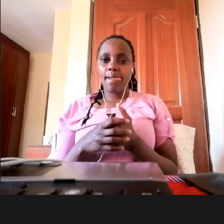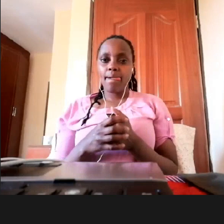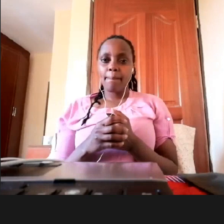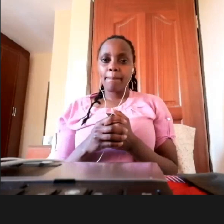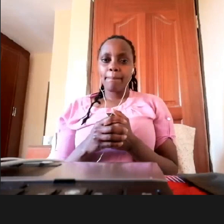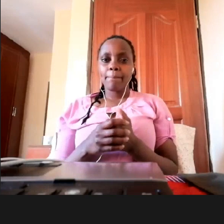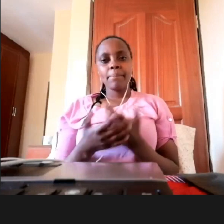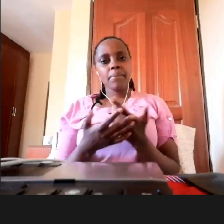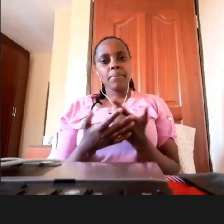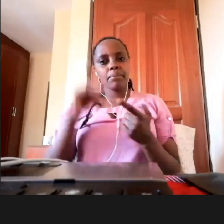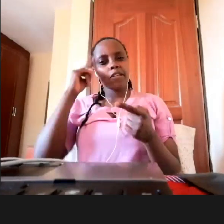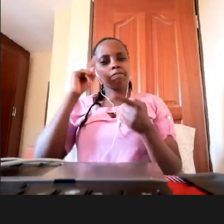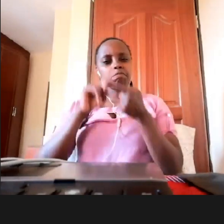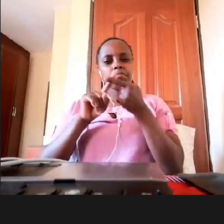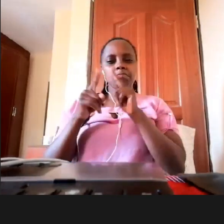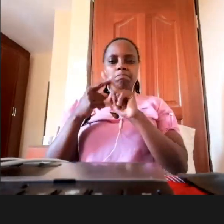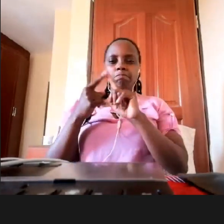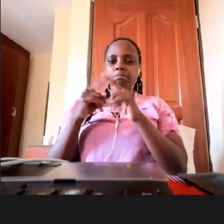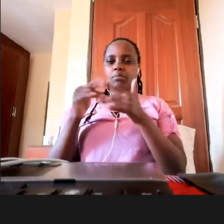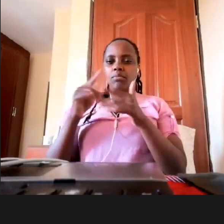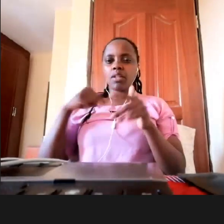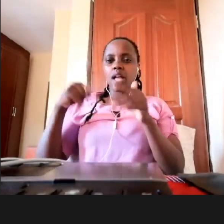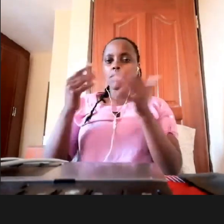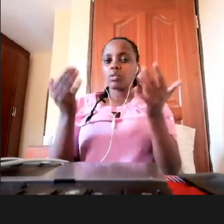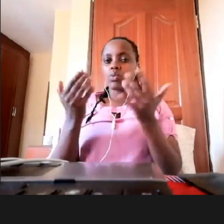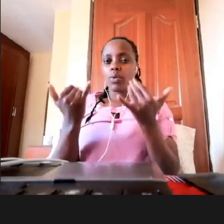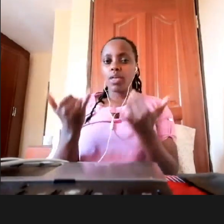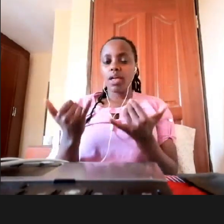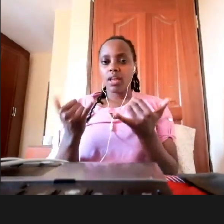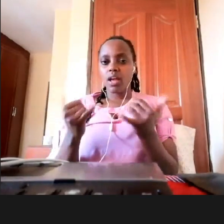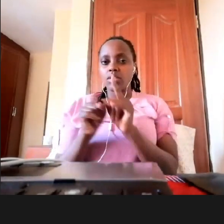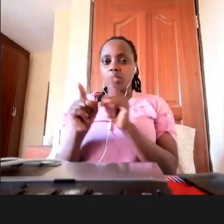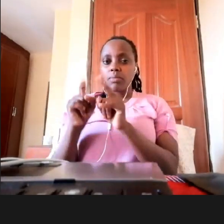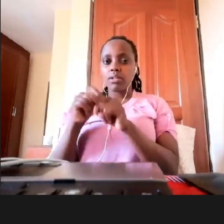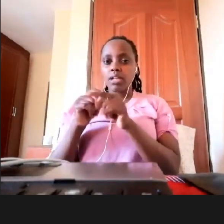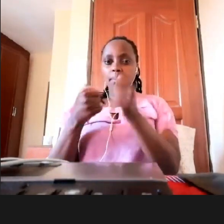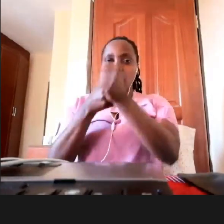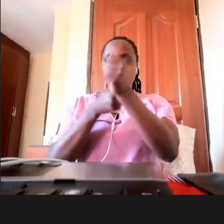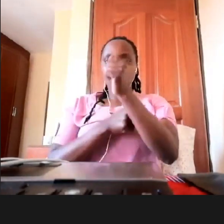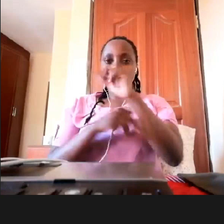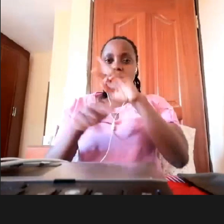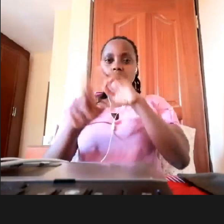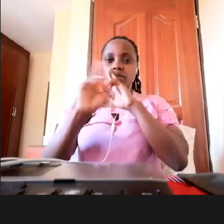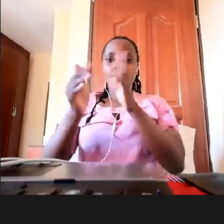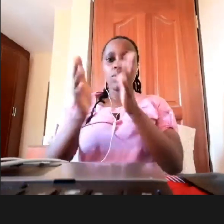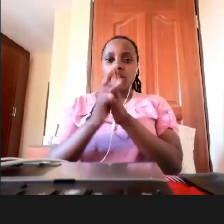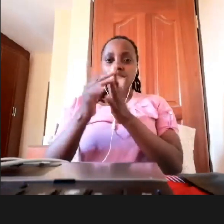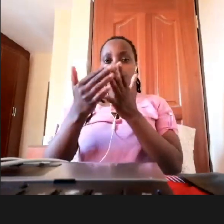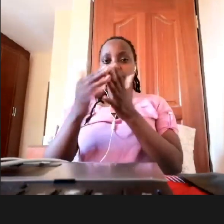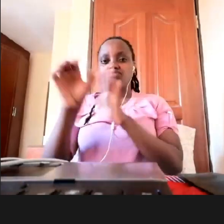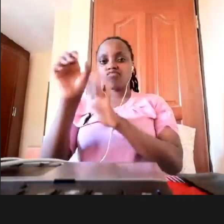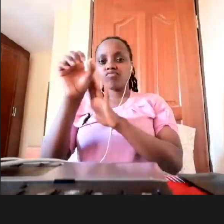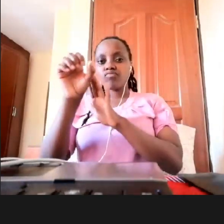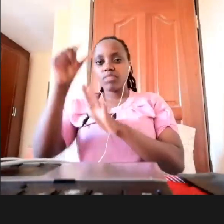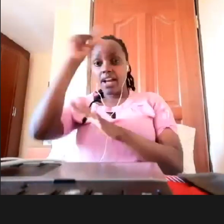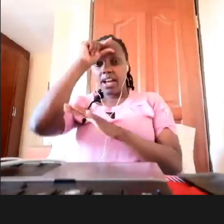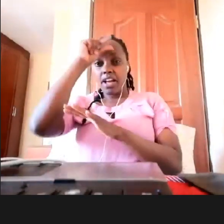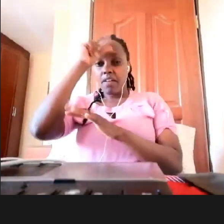reflect on where we are in terms of complementary reports and state party reports.